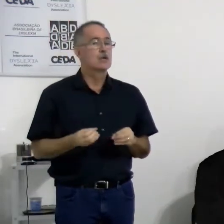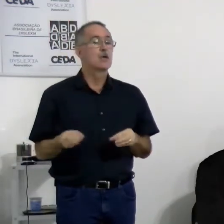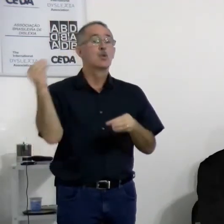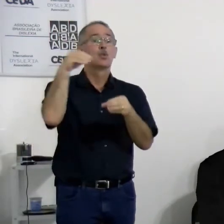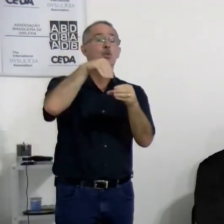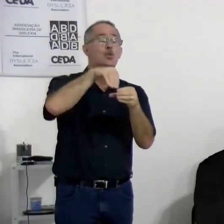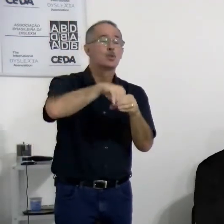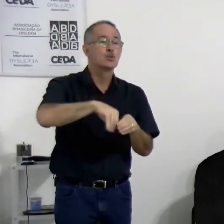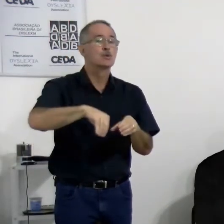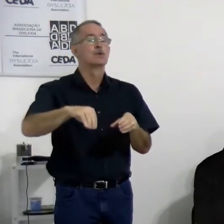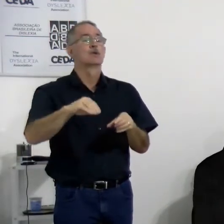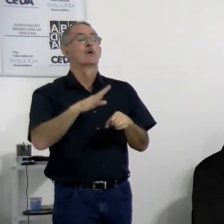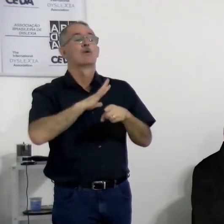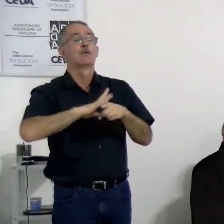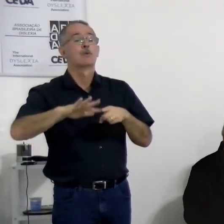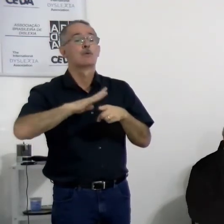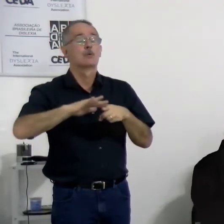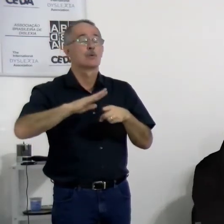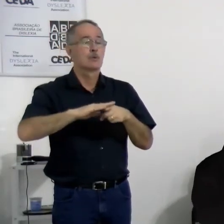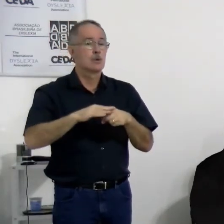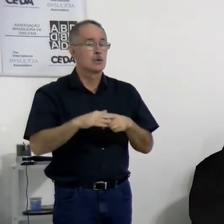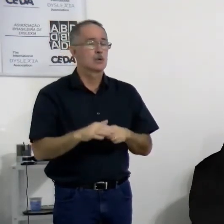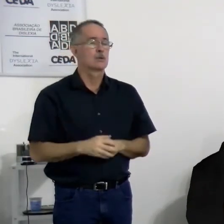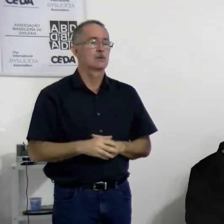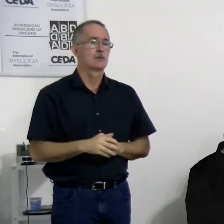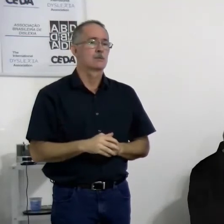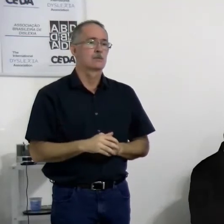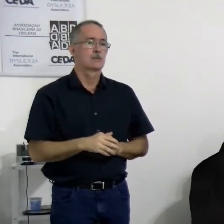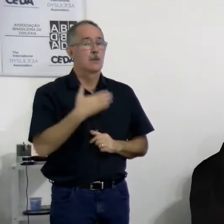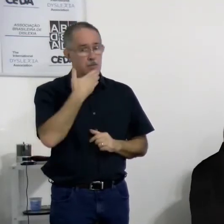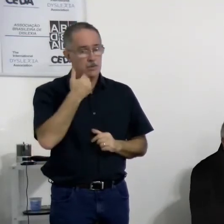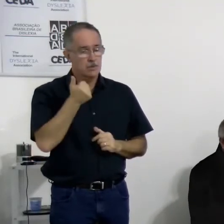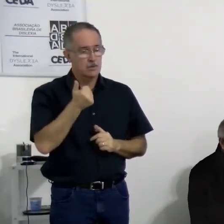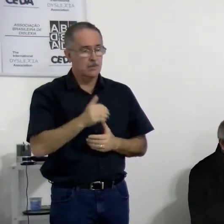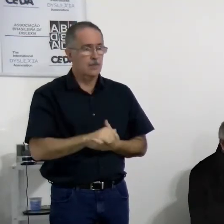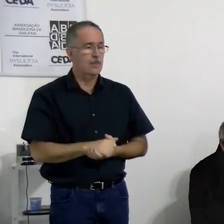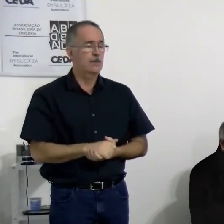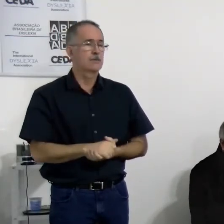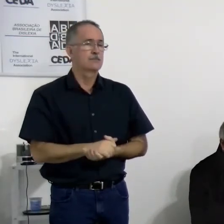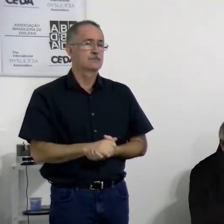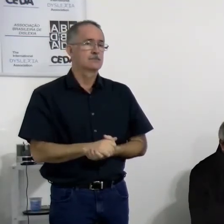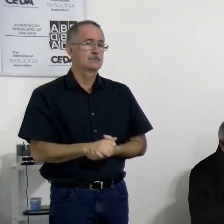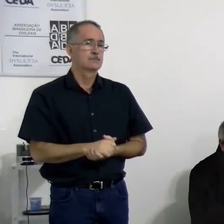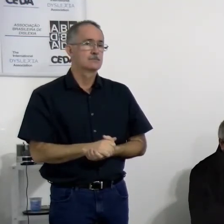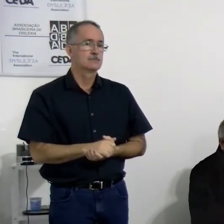é sopa no mel. That would be wonderful. That the timing is just right. Excellent.